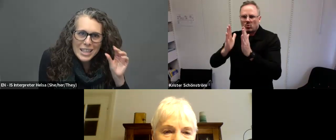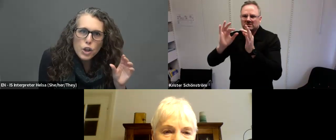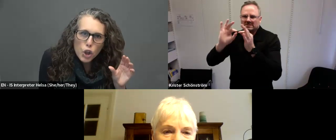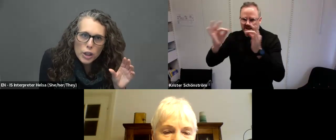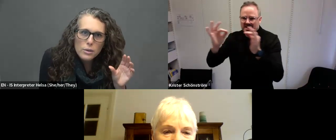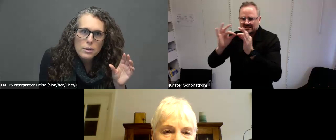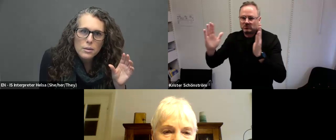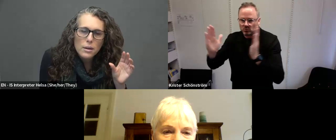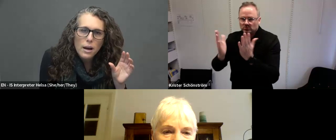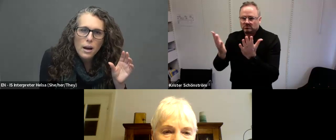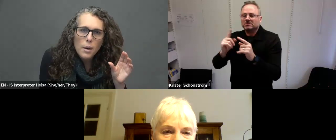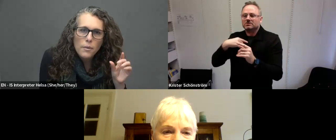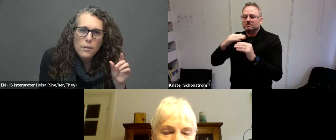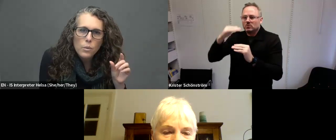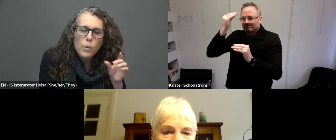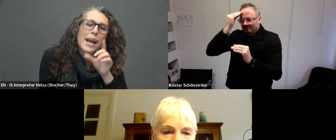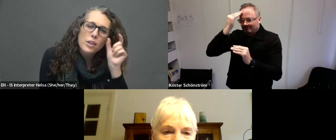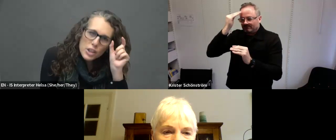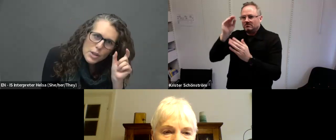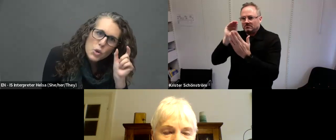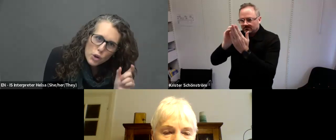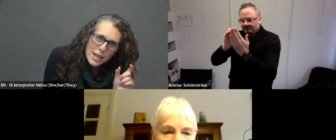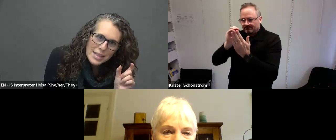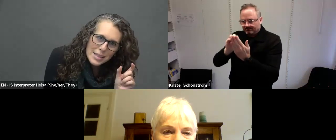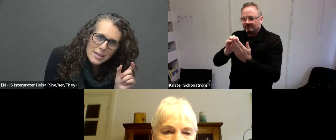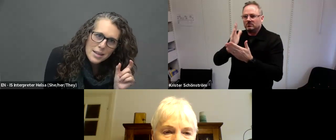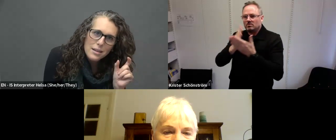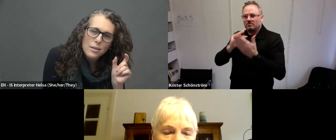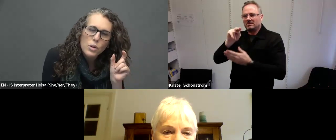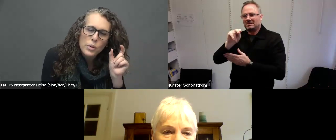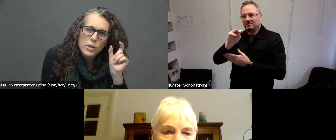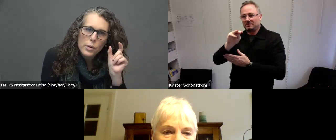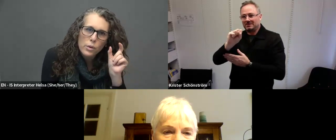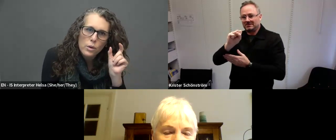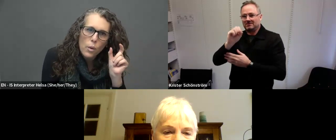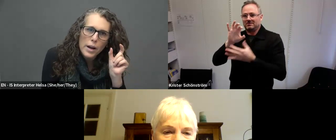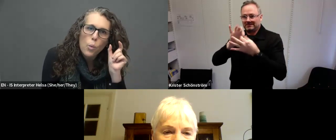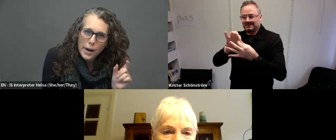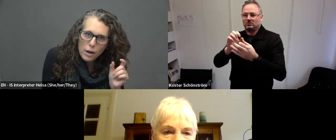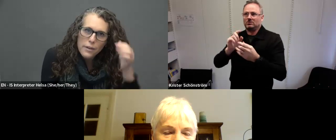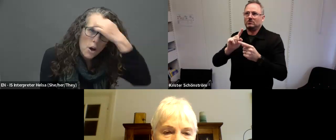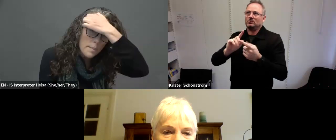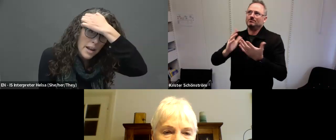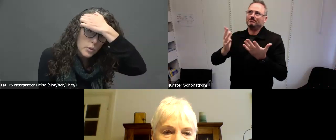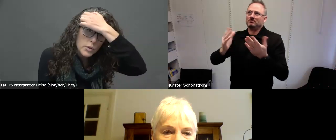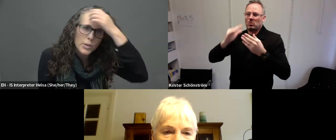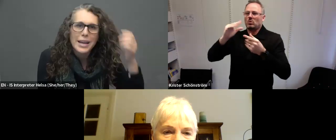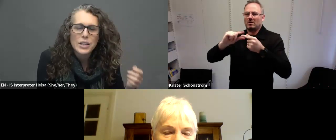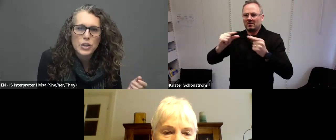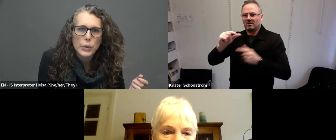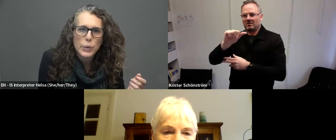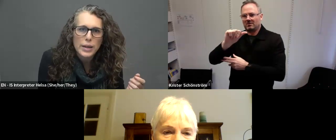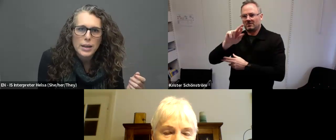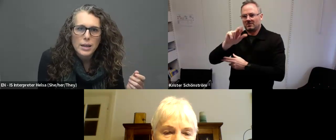we did look, we had some of the shorter sentences, so we were quite aware of the non-manuals